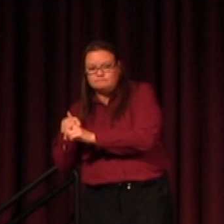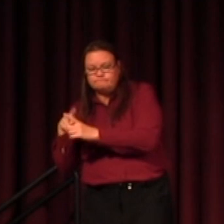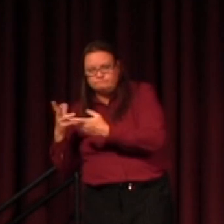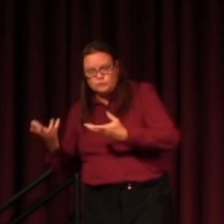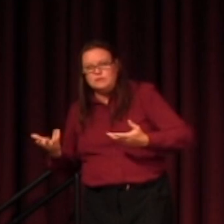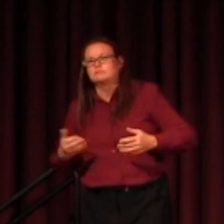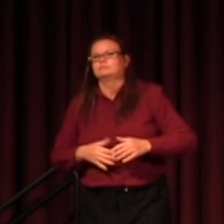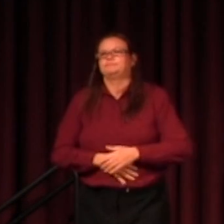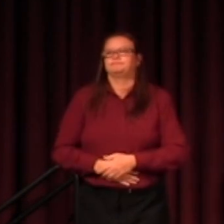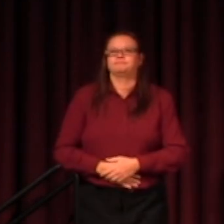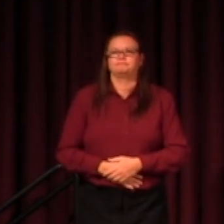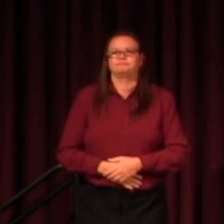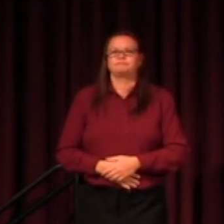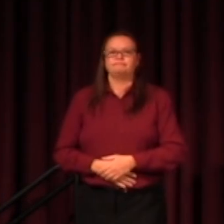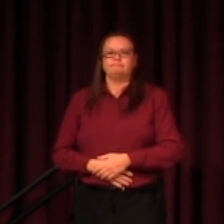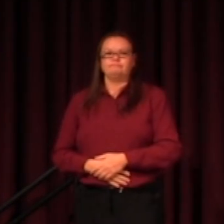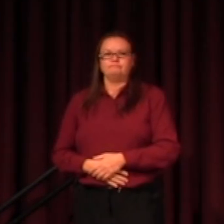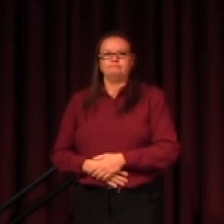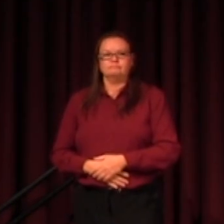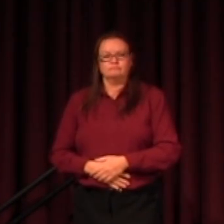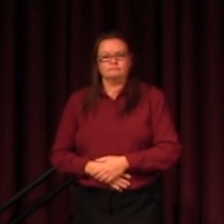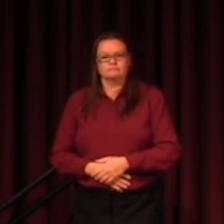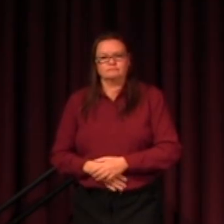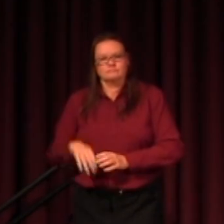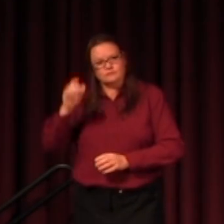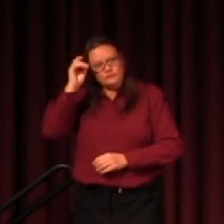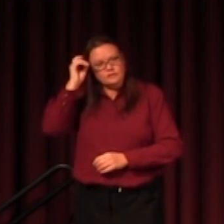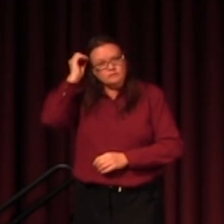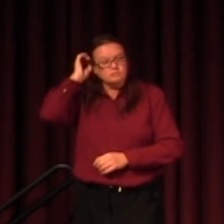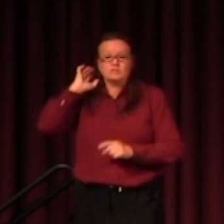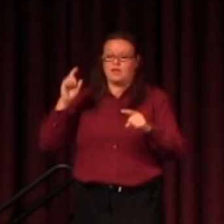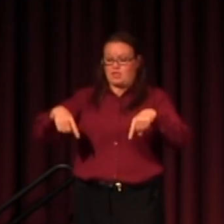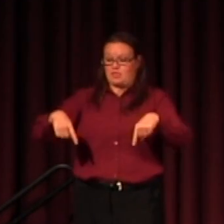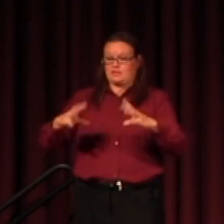Well, first I want to make sure that we pay attention to who has brought us to this moment.